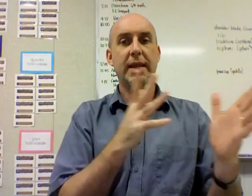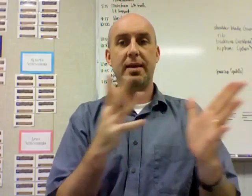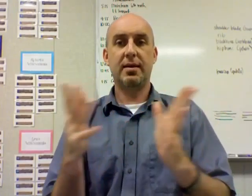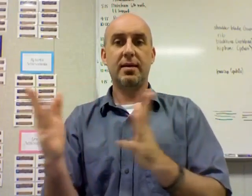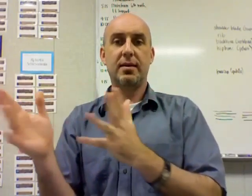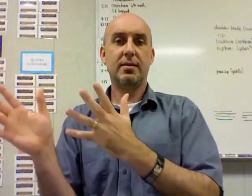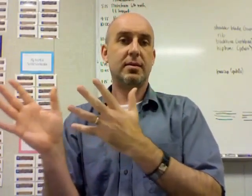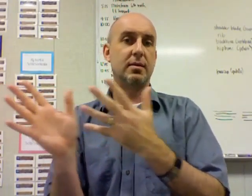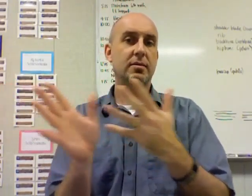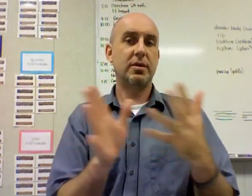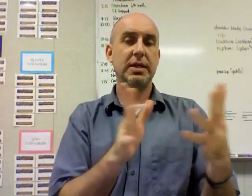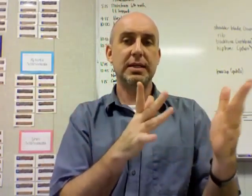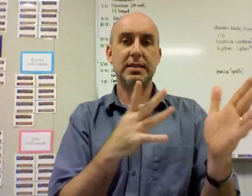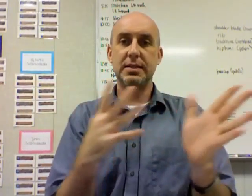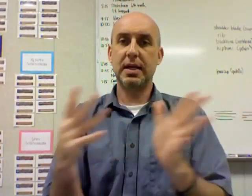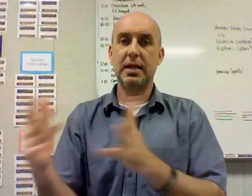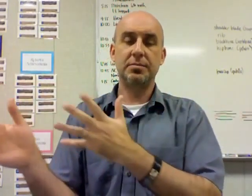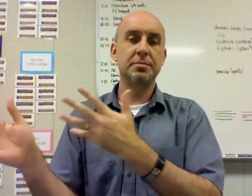Wind. Very easy sign.